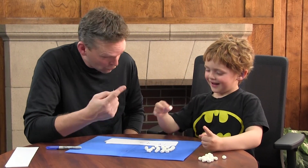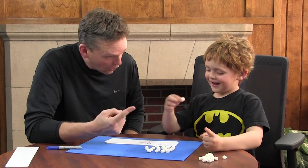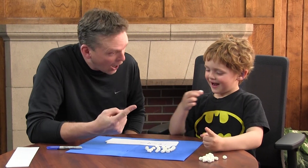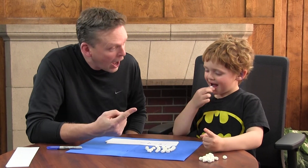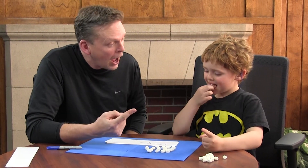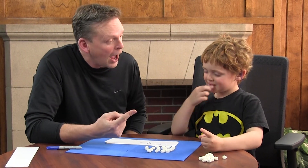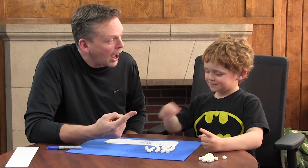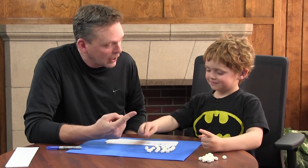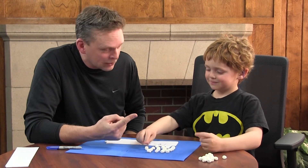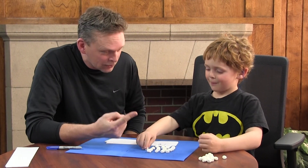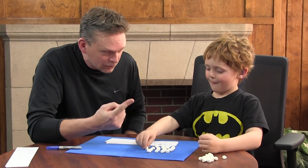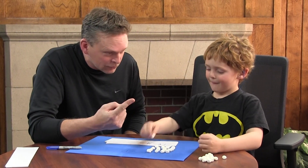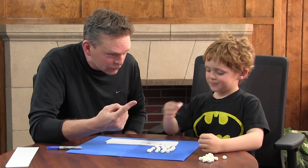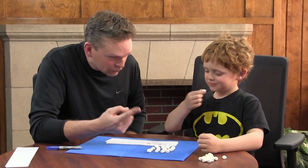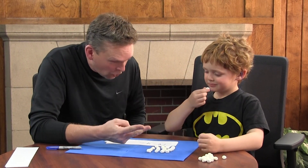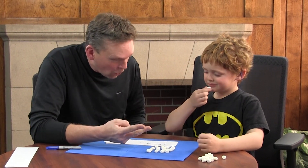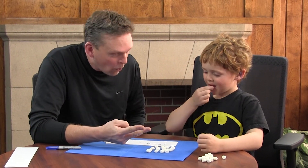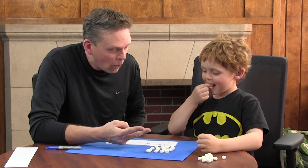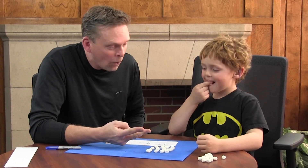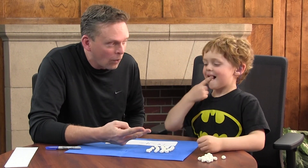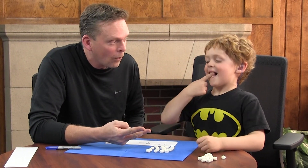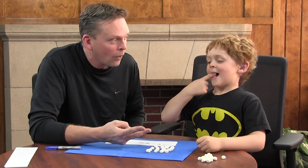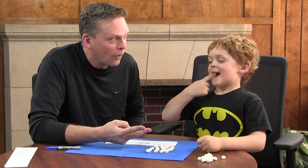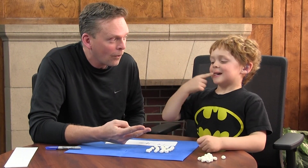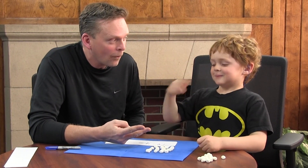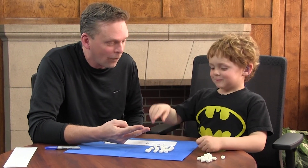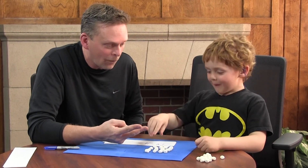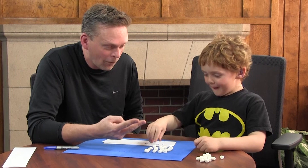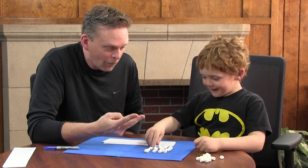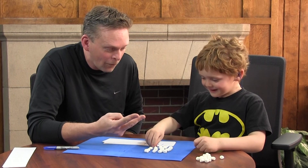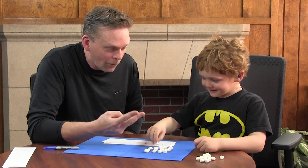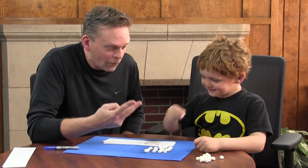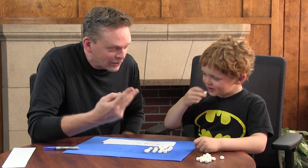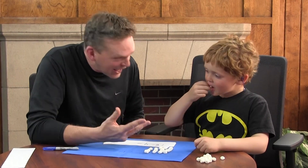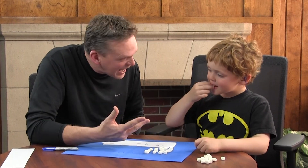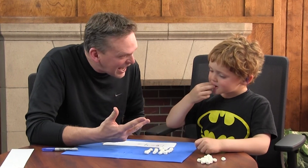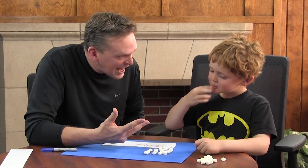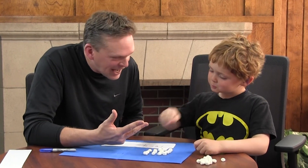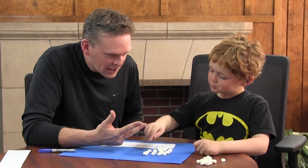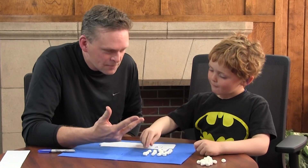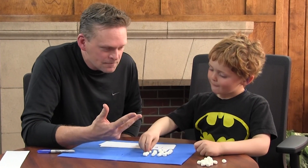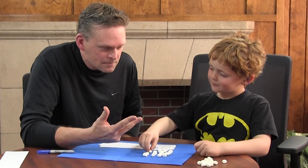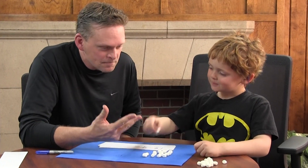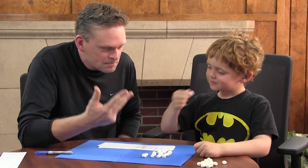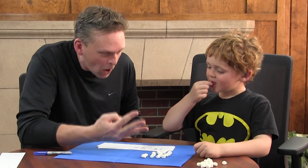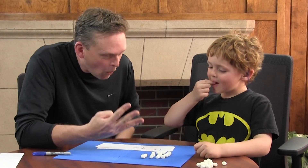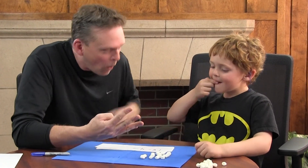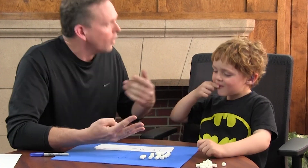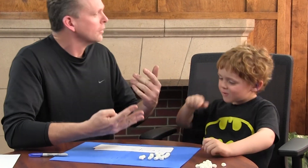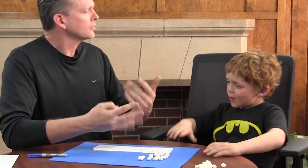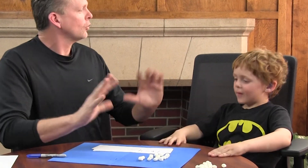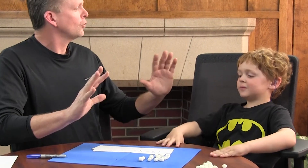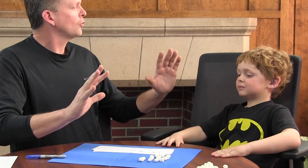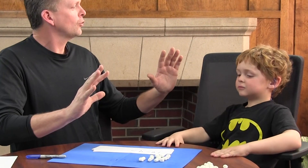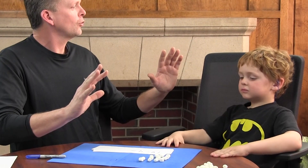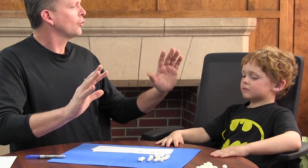One, two, three, four. That's all.